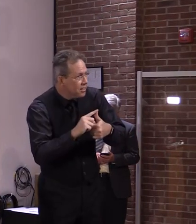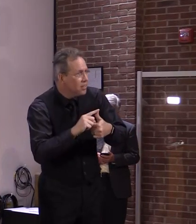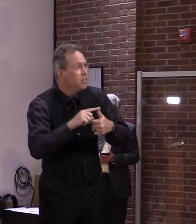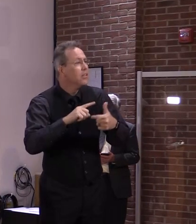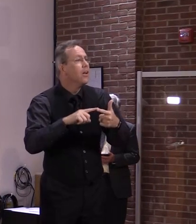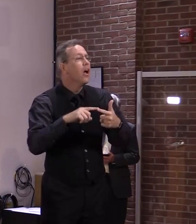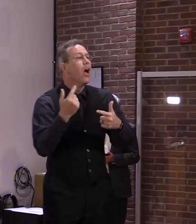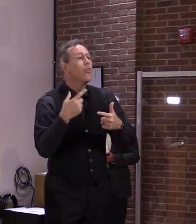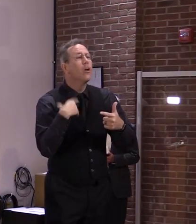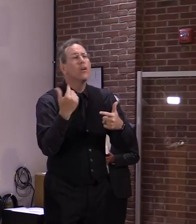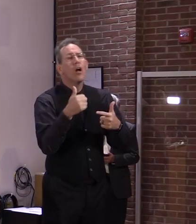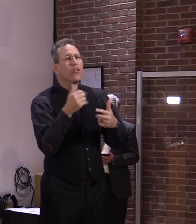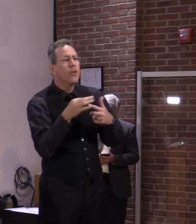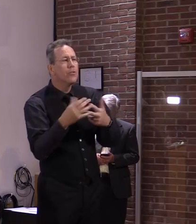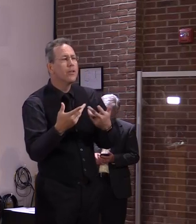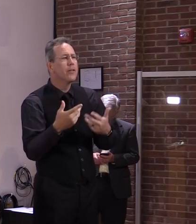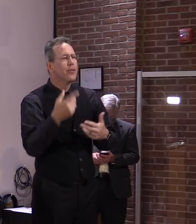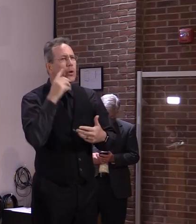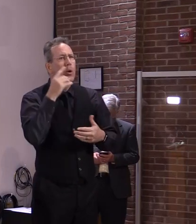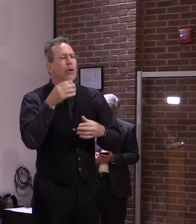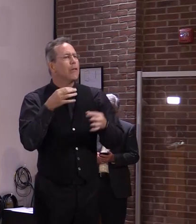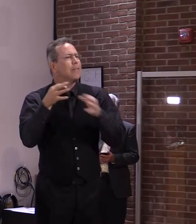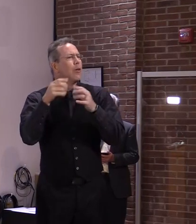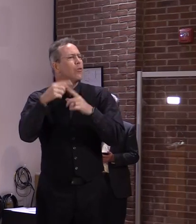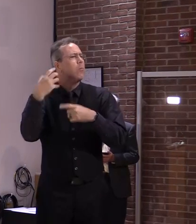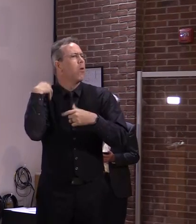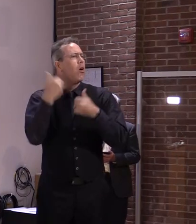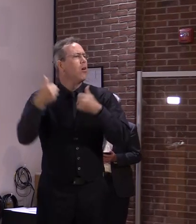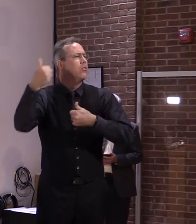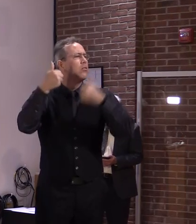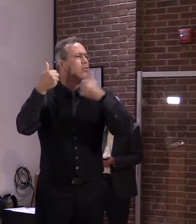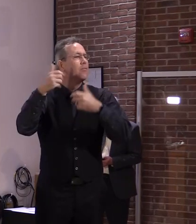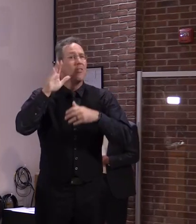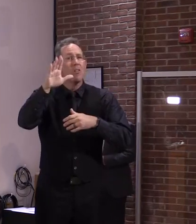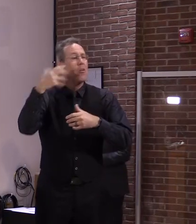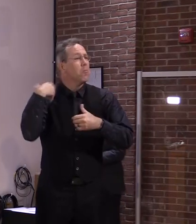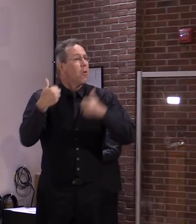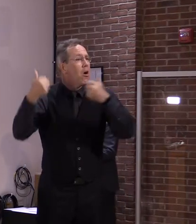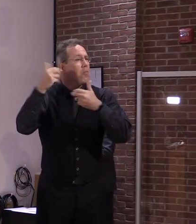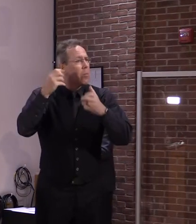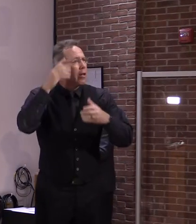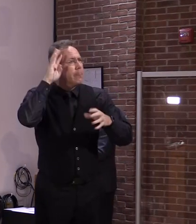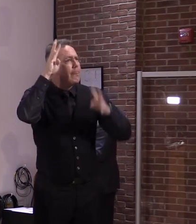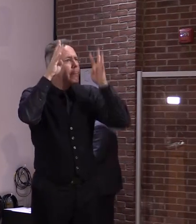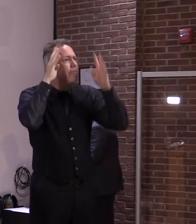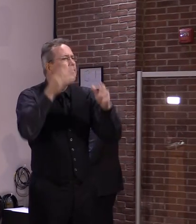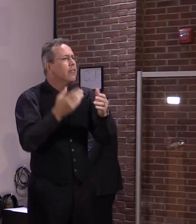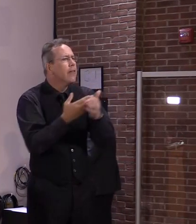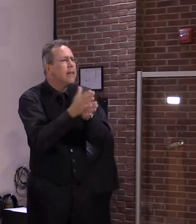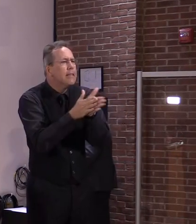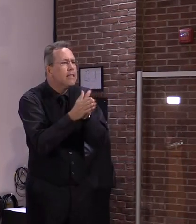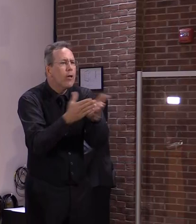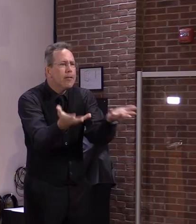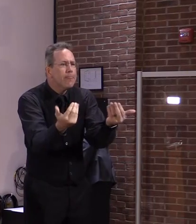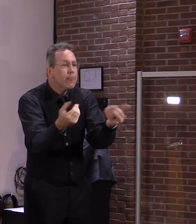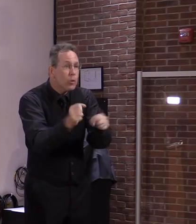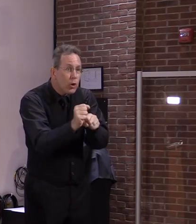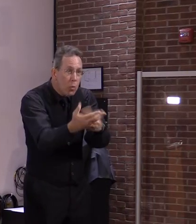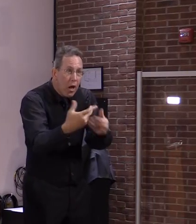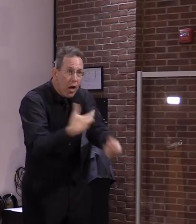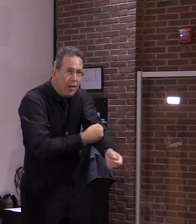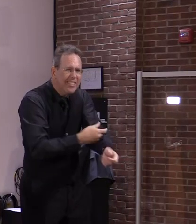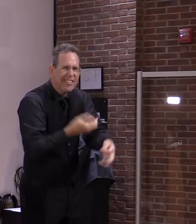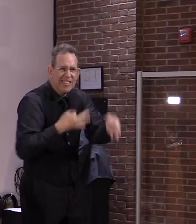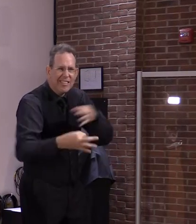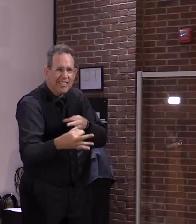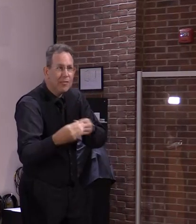other employers have devised different incentive programs to make that become more true as well. So